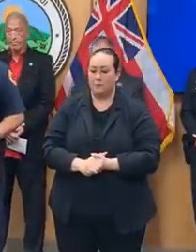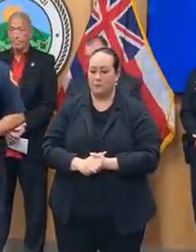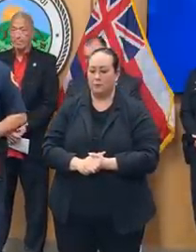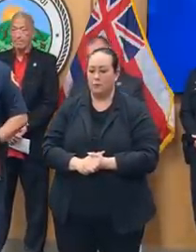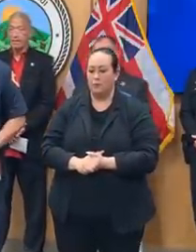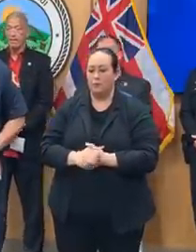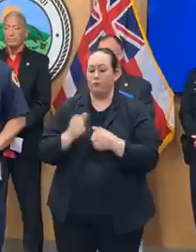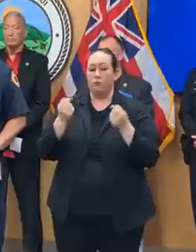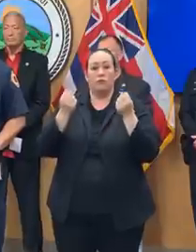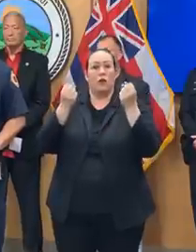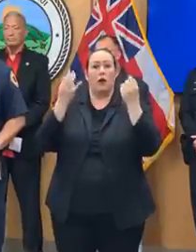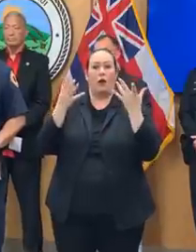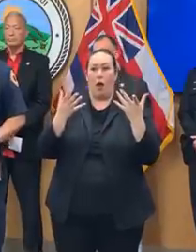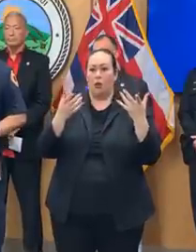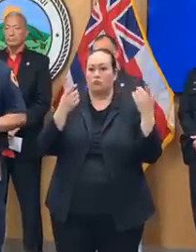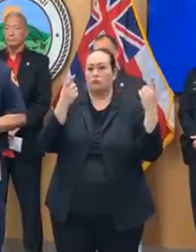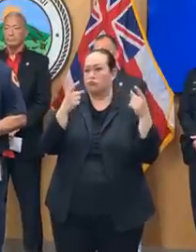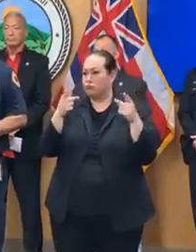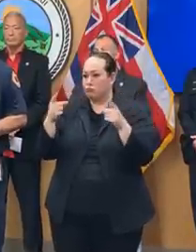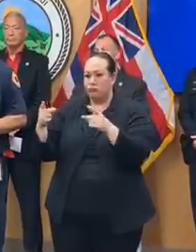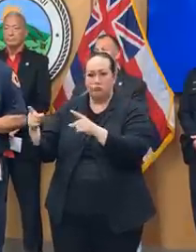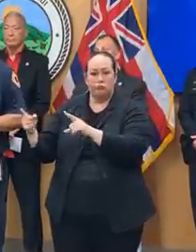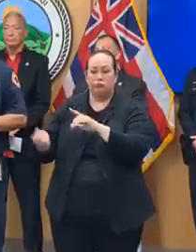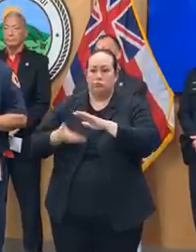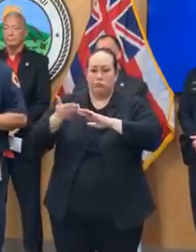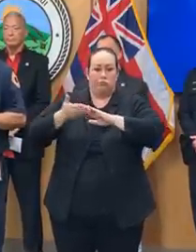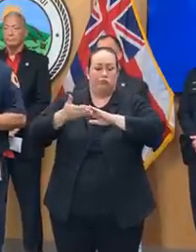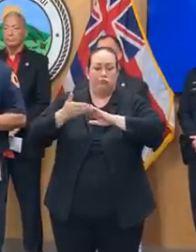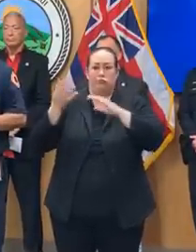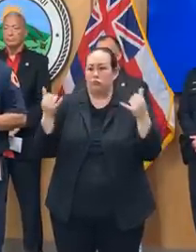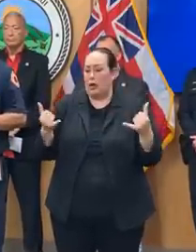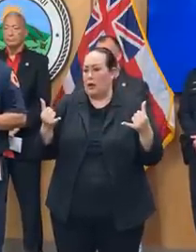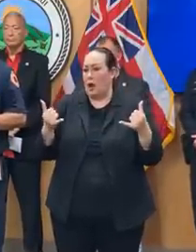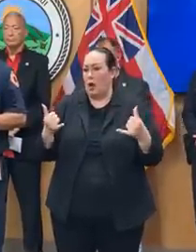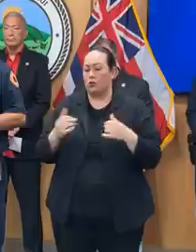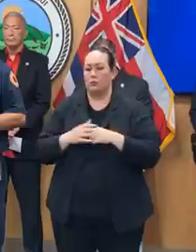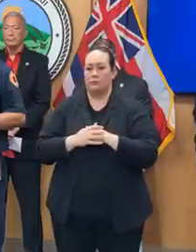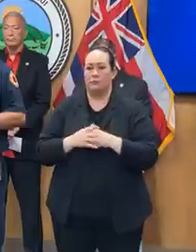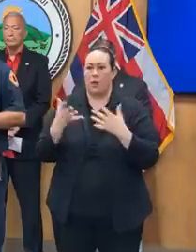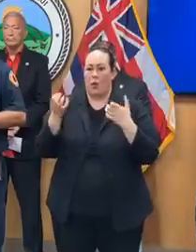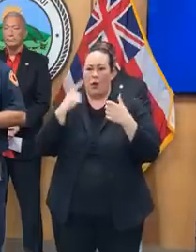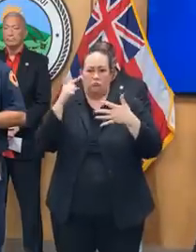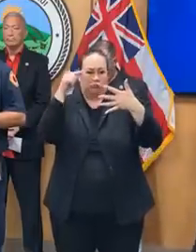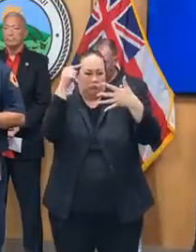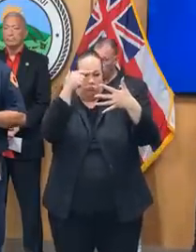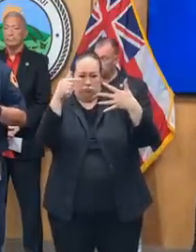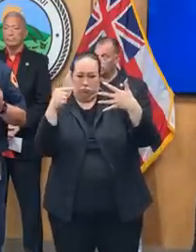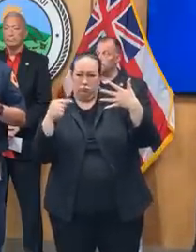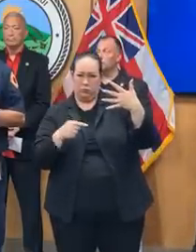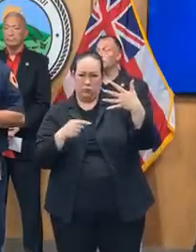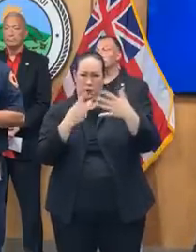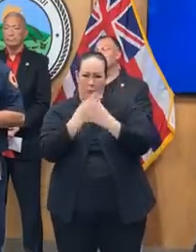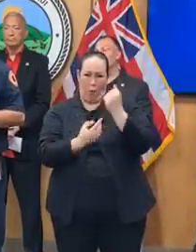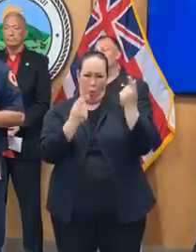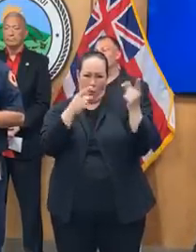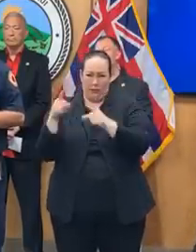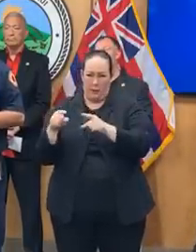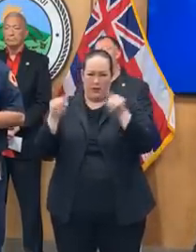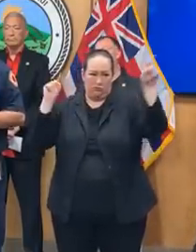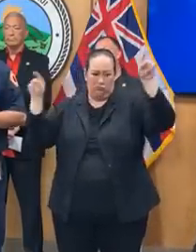There's lots that's going on right now, but in the brief time that I have with you, I want to share a few points on what's going on out there, both sides of the